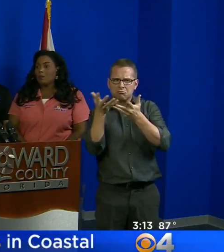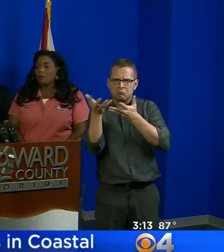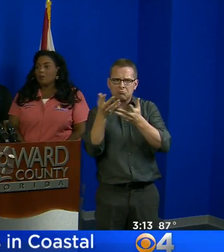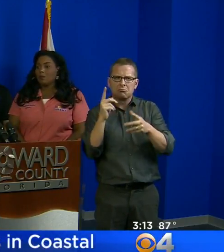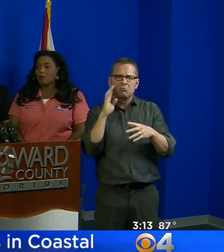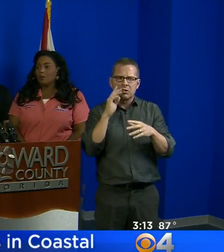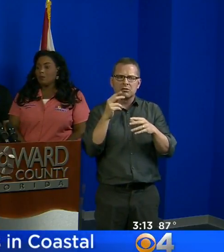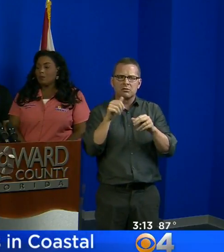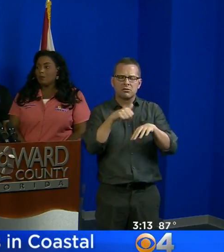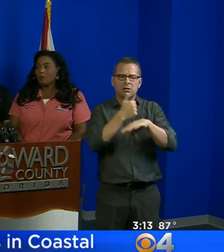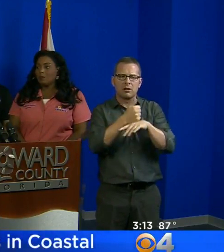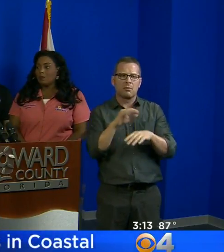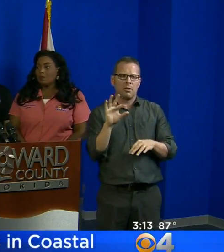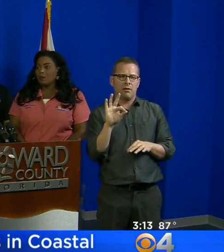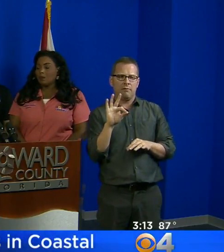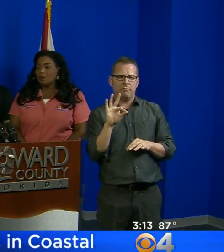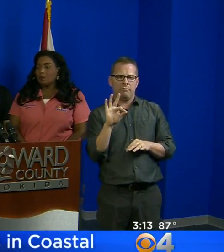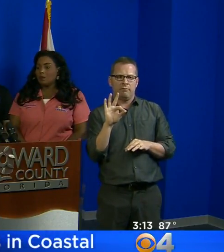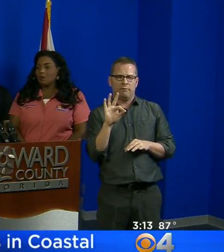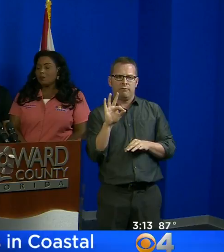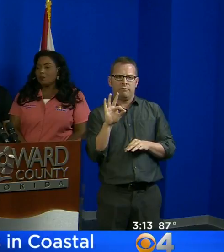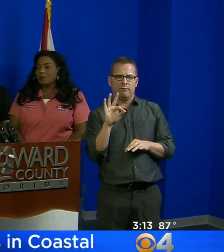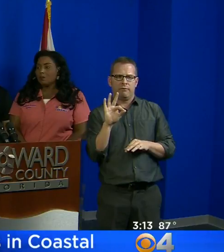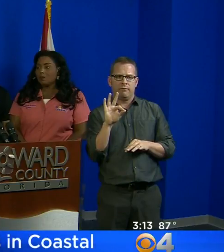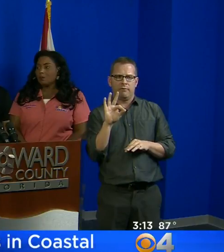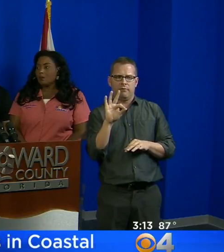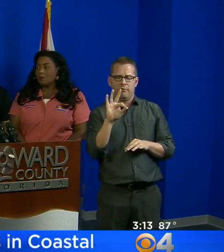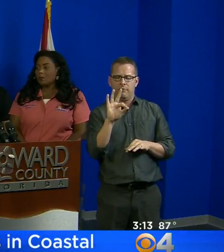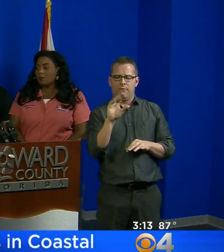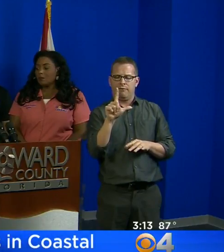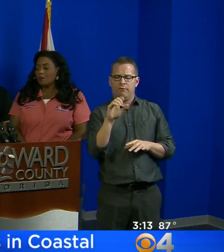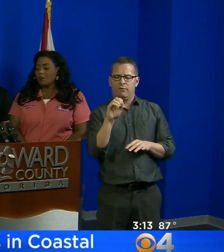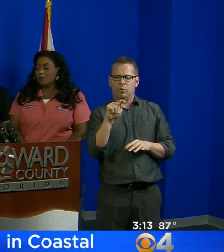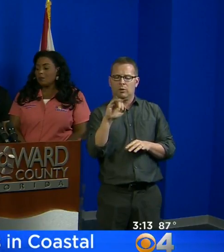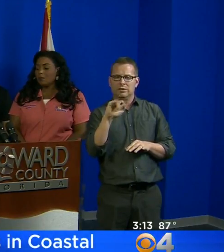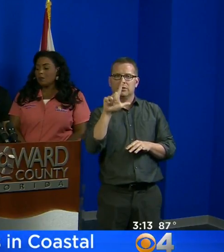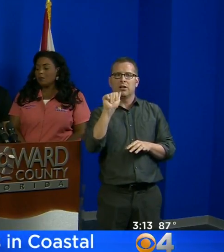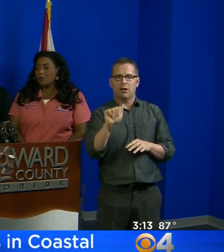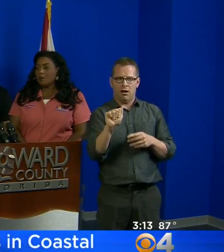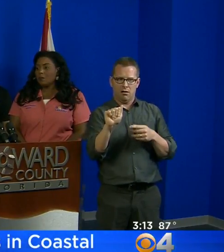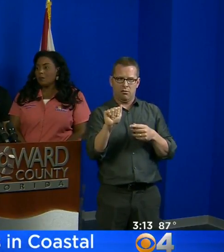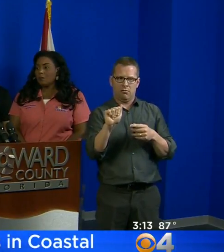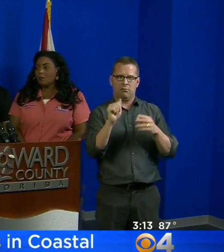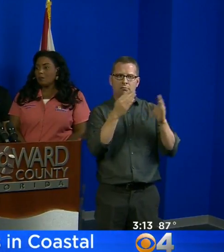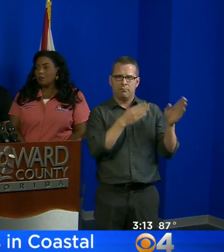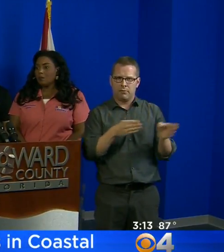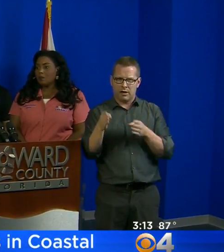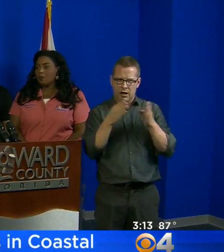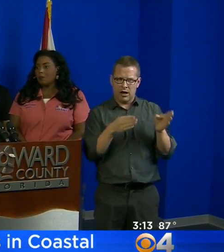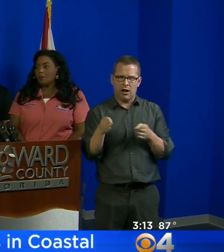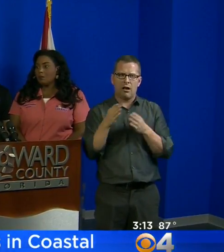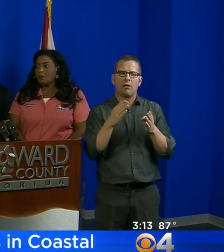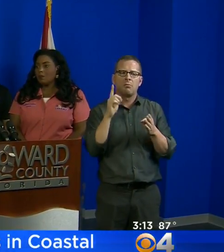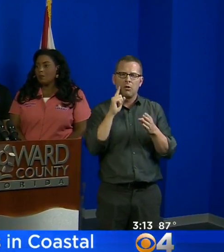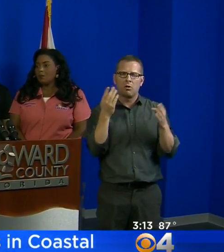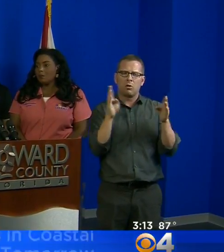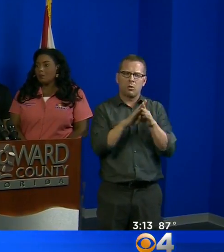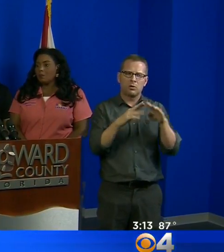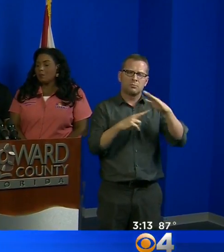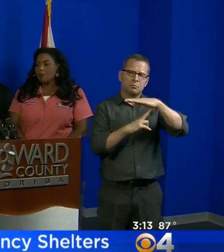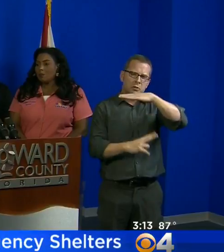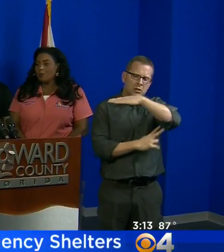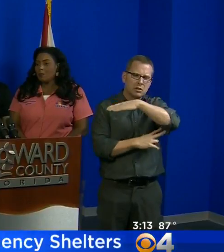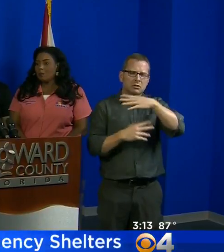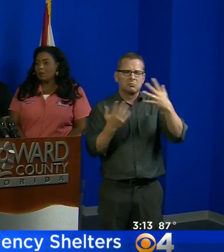county plan to close the bridges, and I believe that's may be taking place by Friday, but I can get back to you on